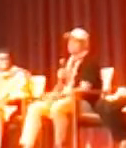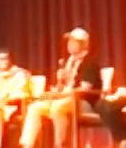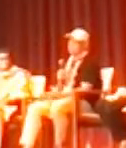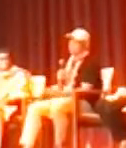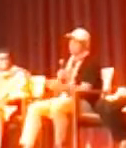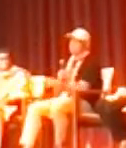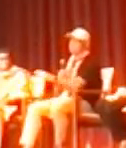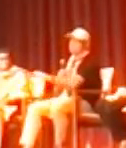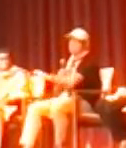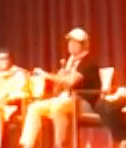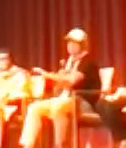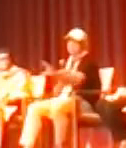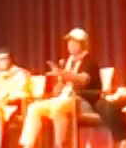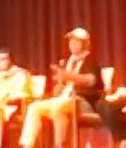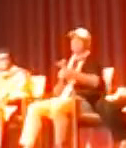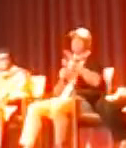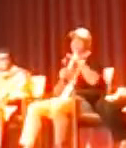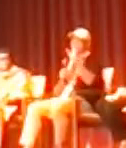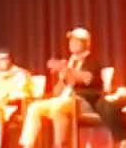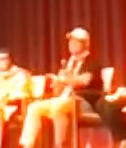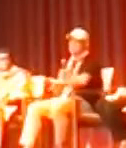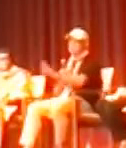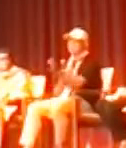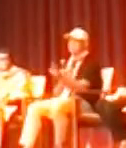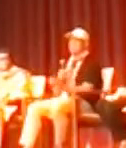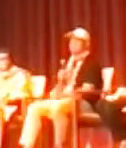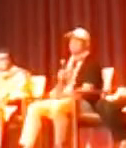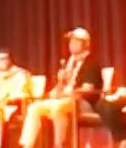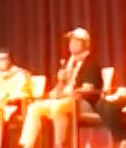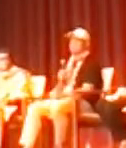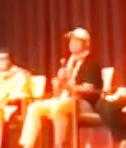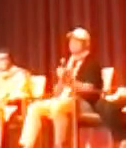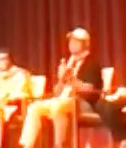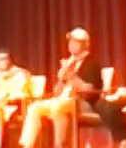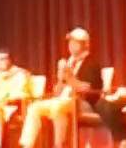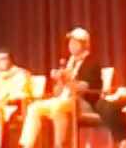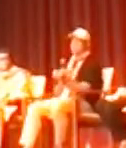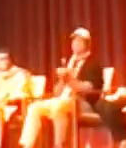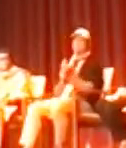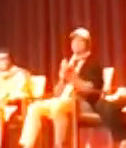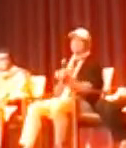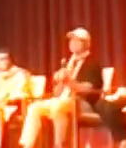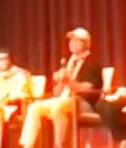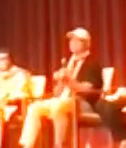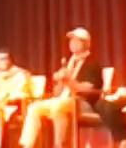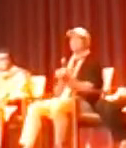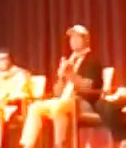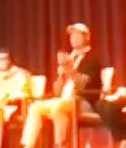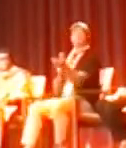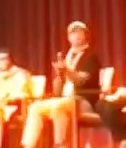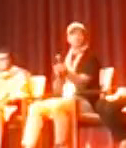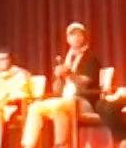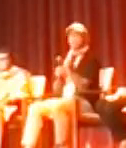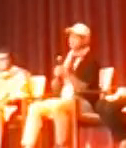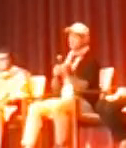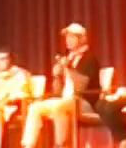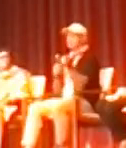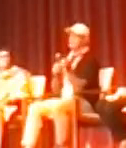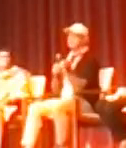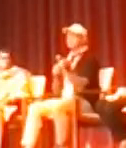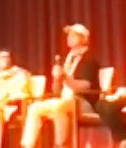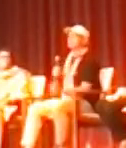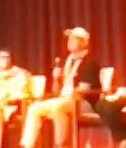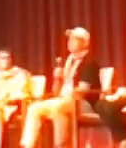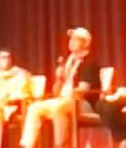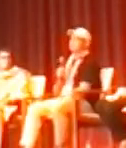And, we were in all the venues, big ones, everything like this. And we in the Papua institutions went, we can do it too. We can do the